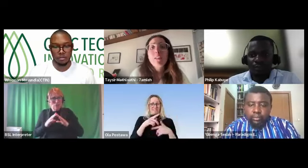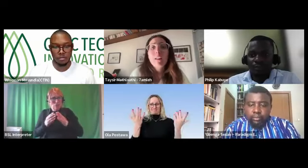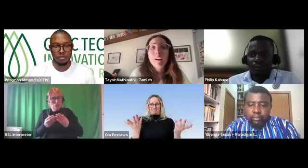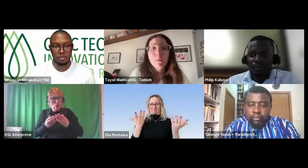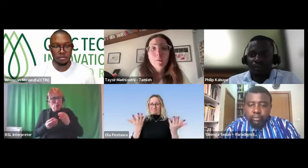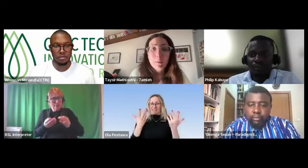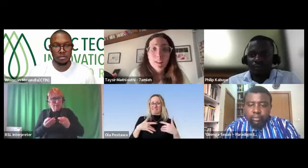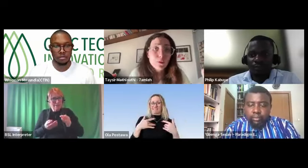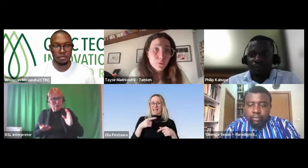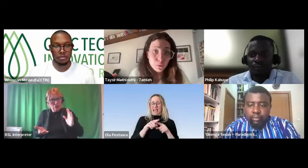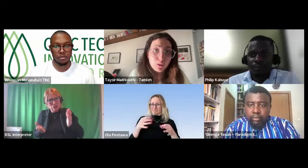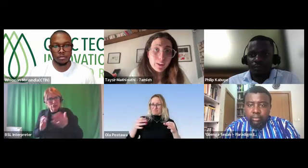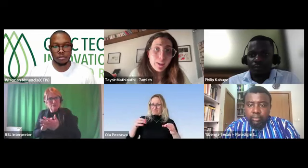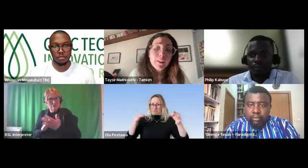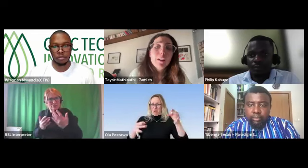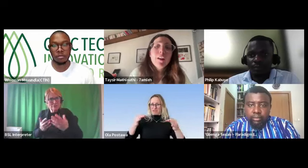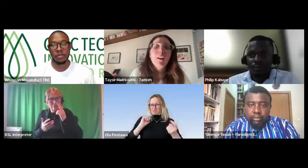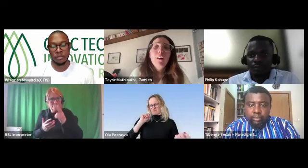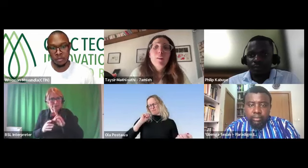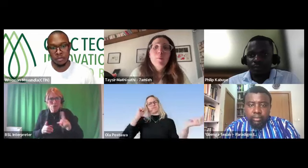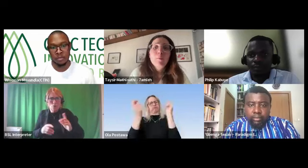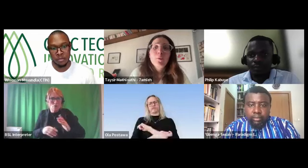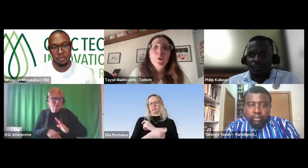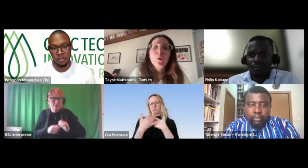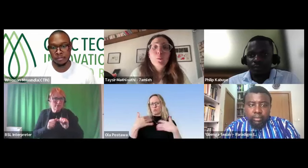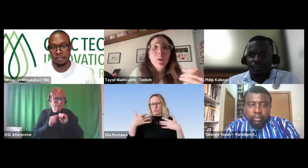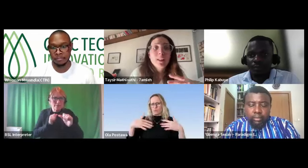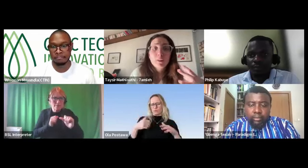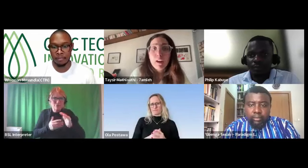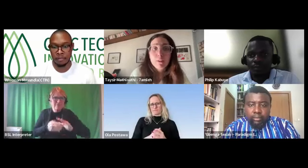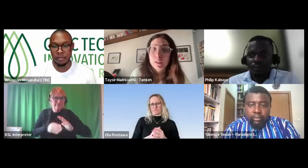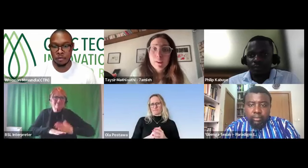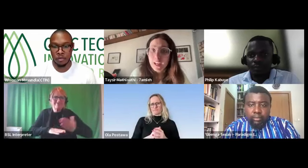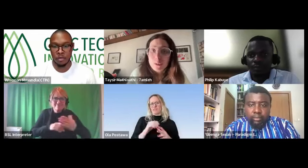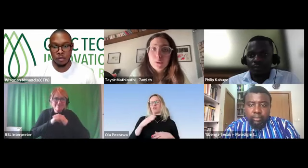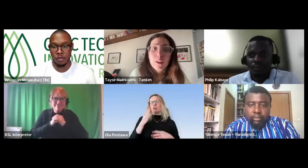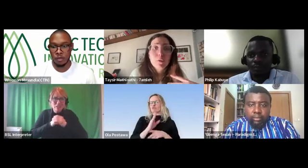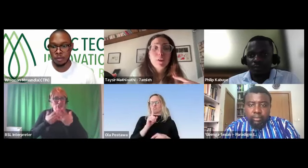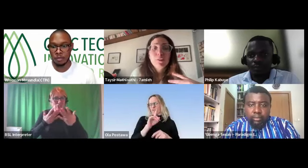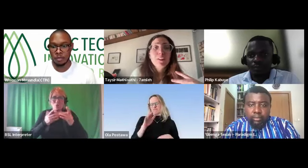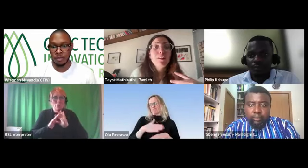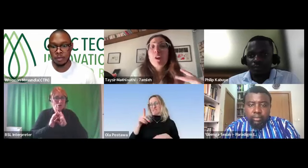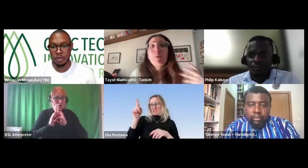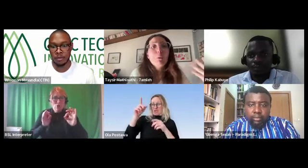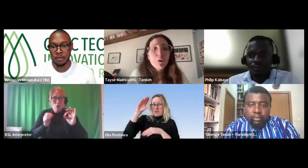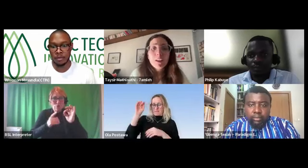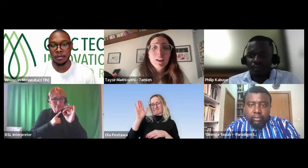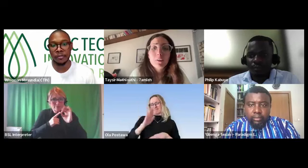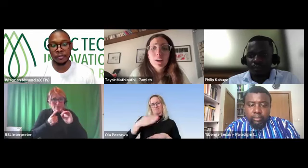shifts, we see that those companies do not care. So to be honest, I don't have a specific answer to that. We're